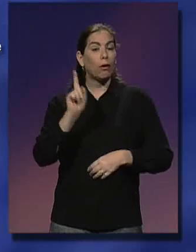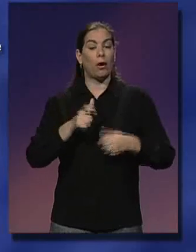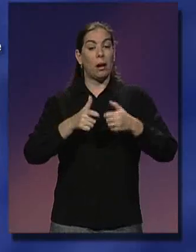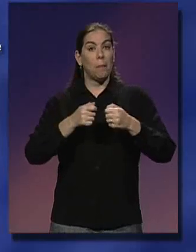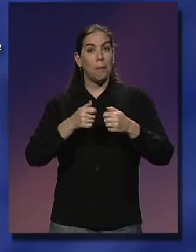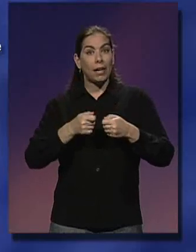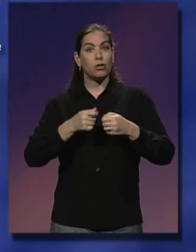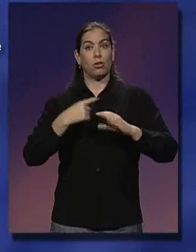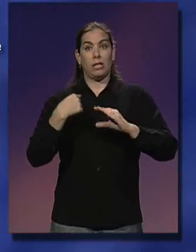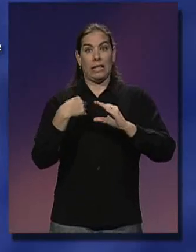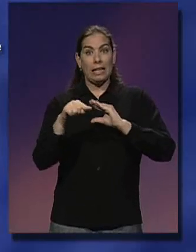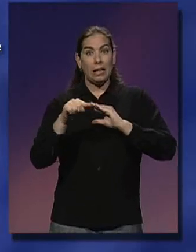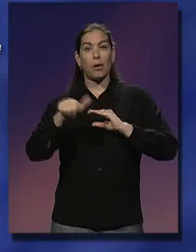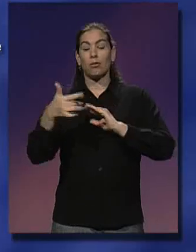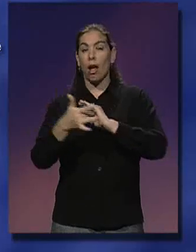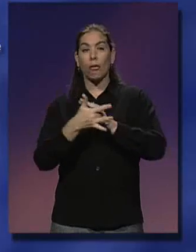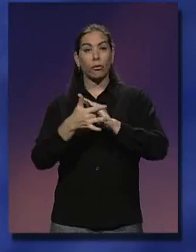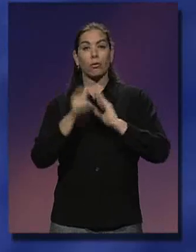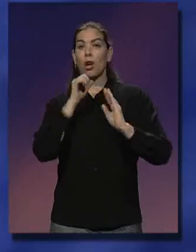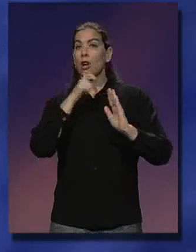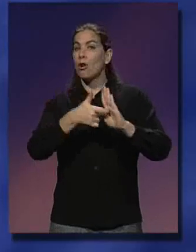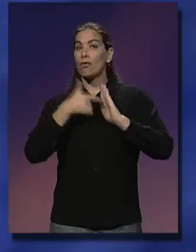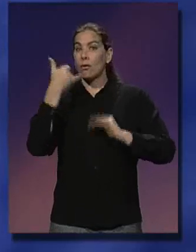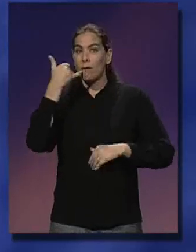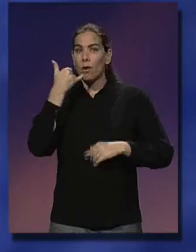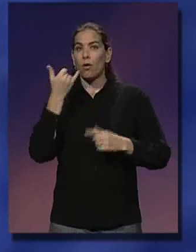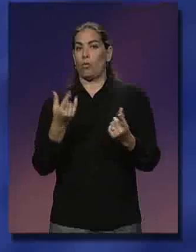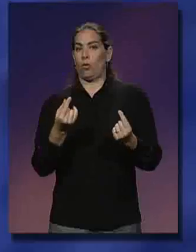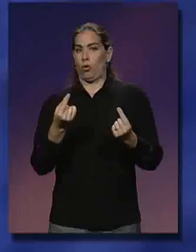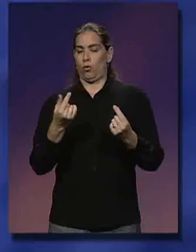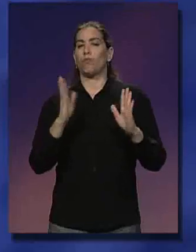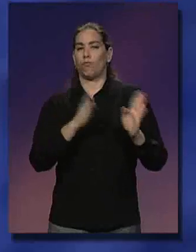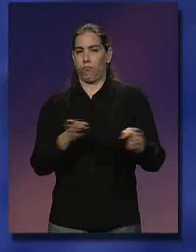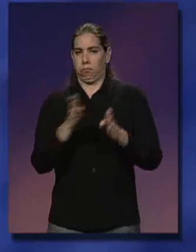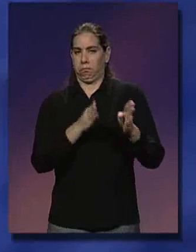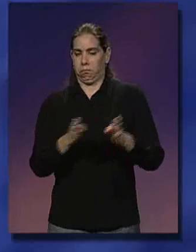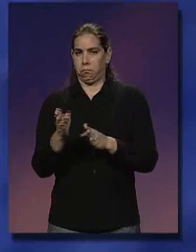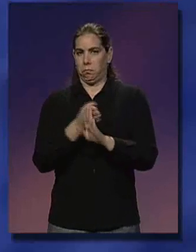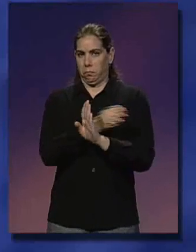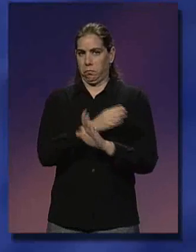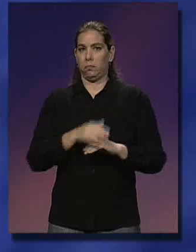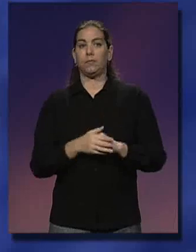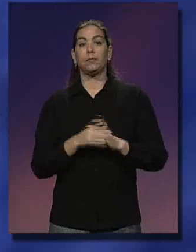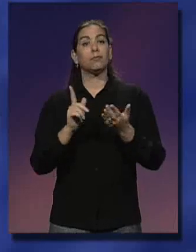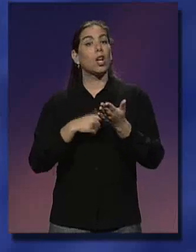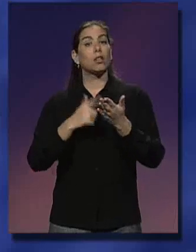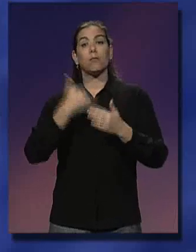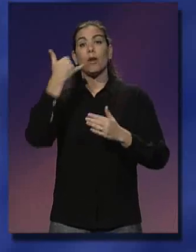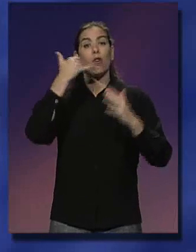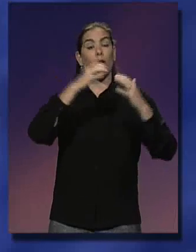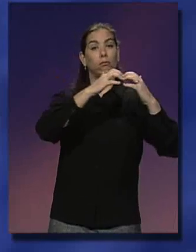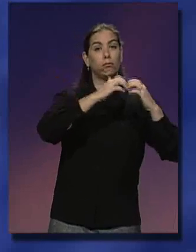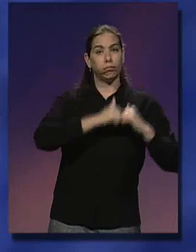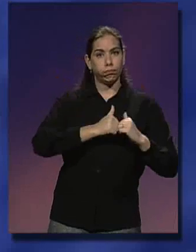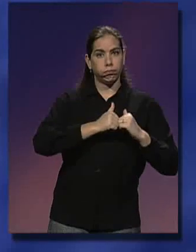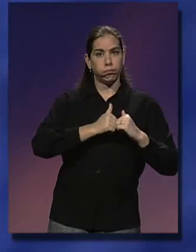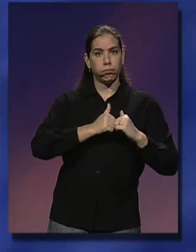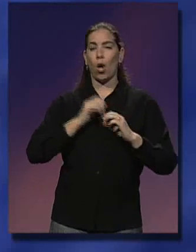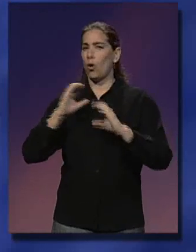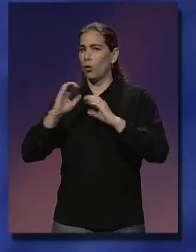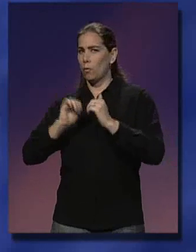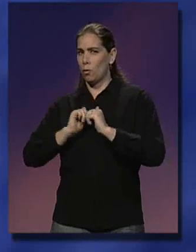or other technology that does not depend on phone lines. In case telephones and cell towers are not operational,